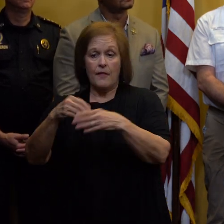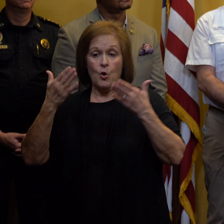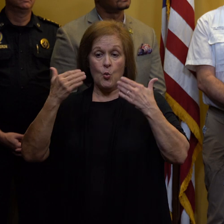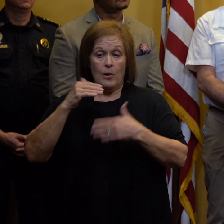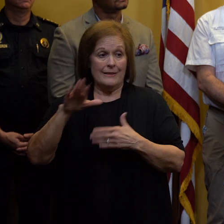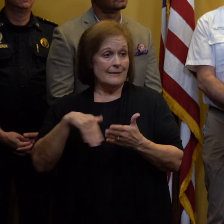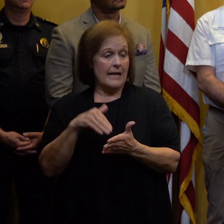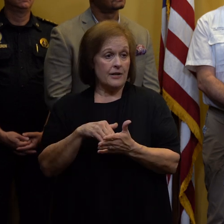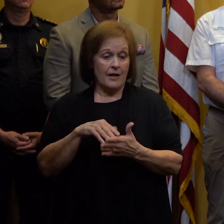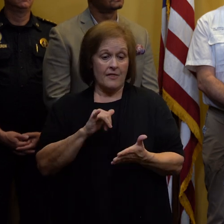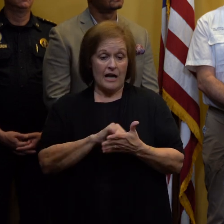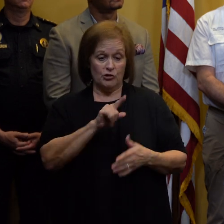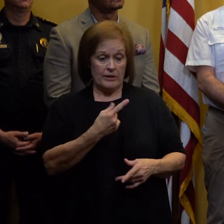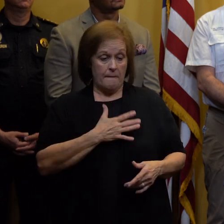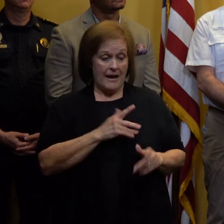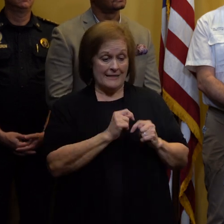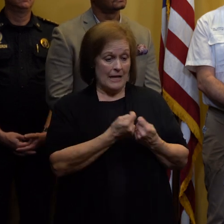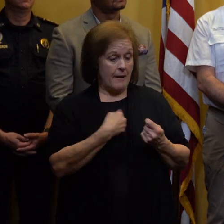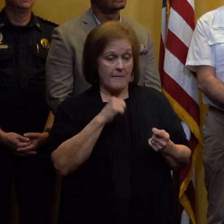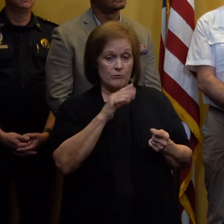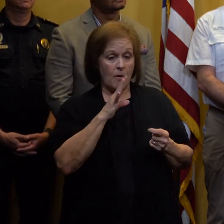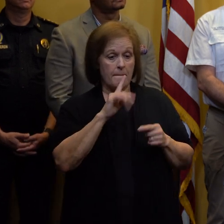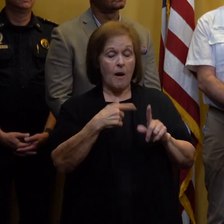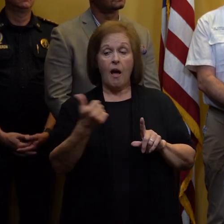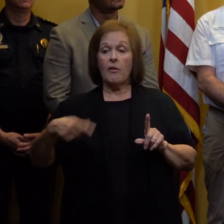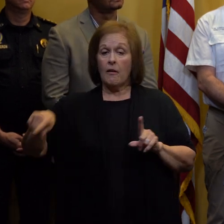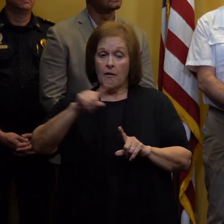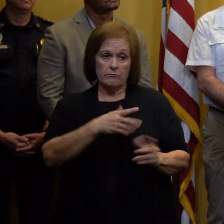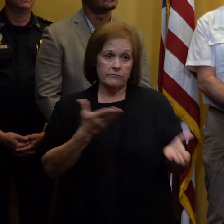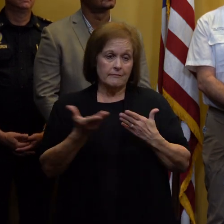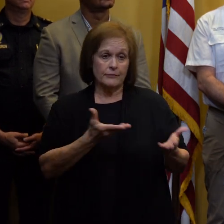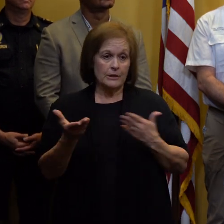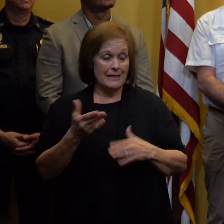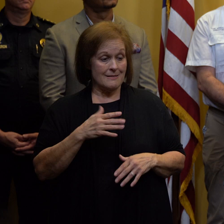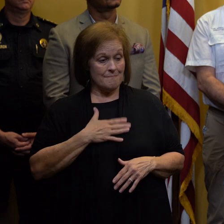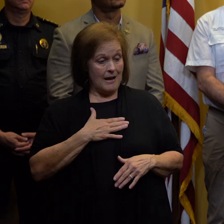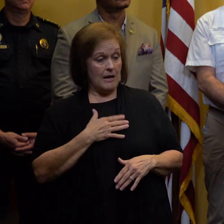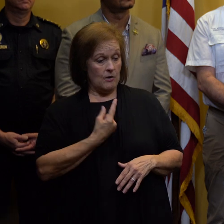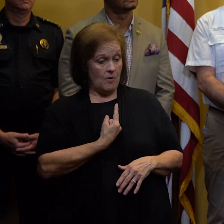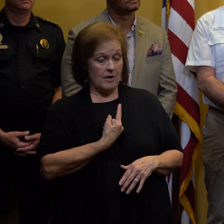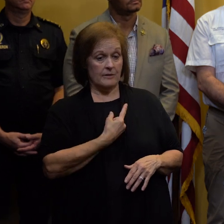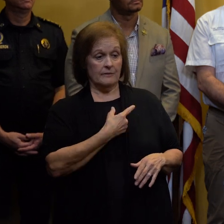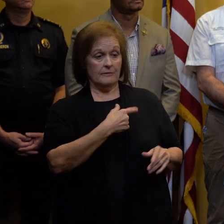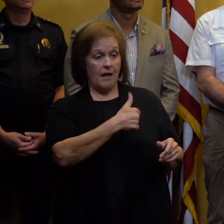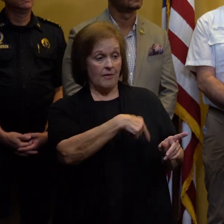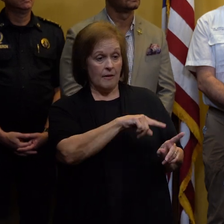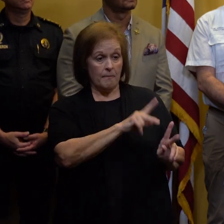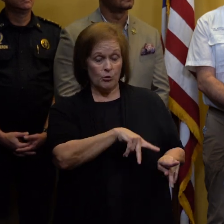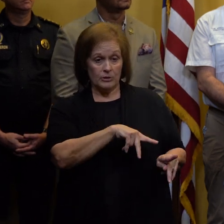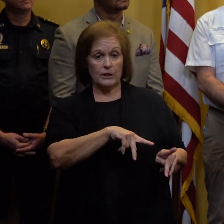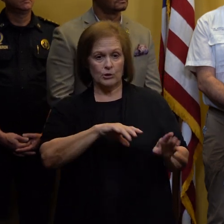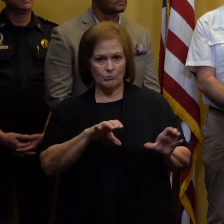team. I'm not talking about all the other staff who have been going out. Just me and my one other person has been going out